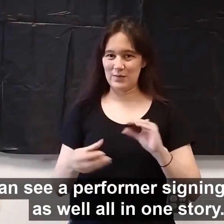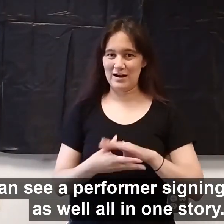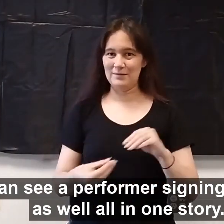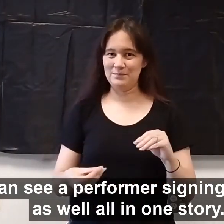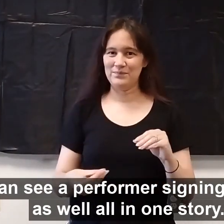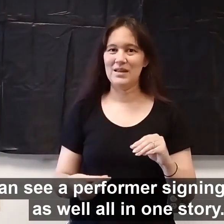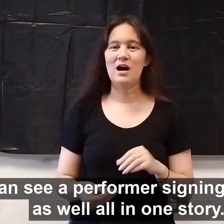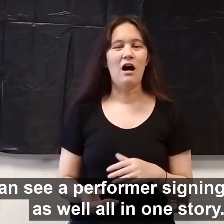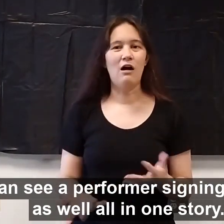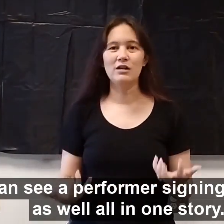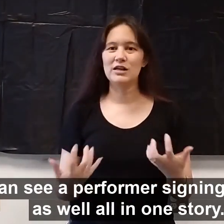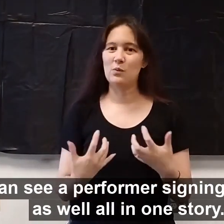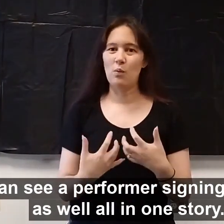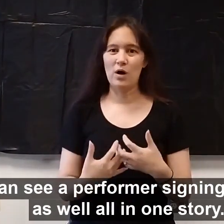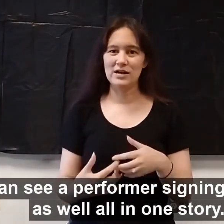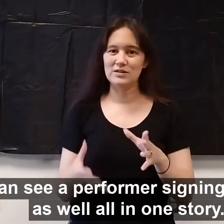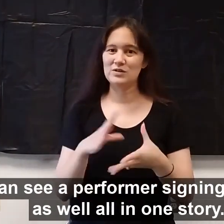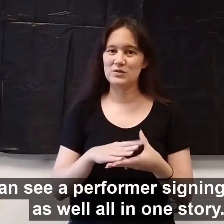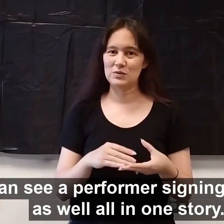well, all in one story.